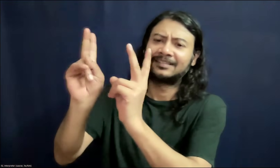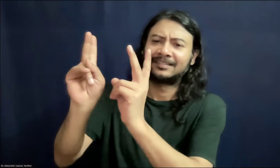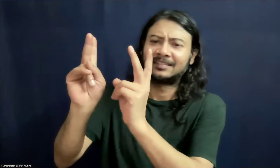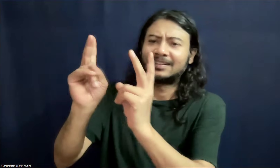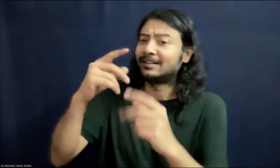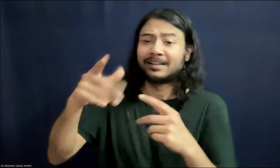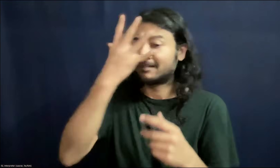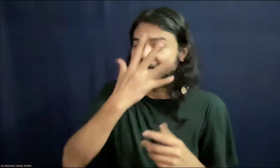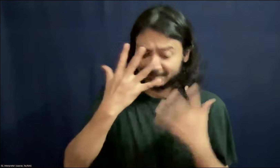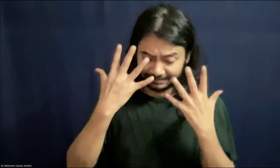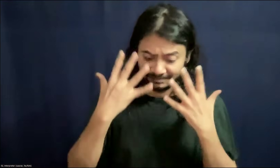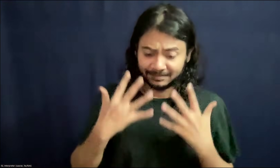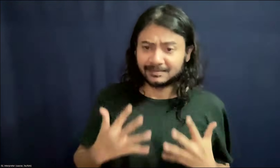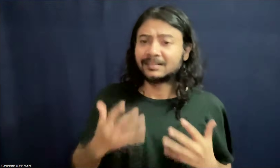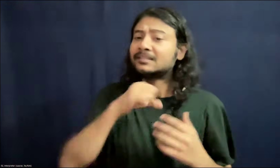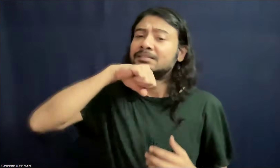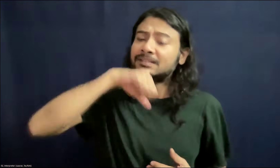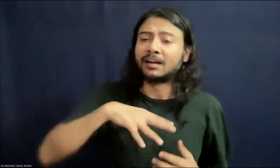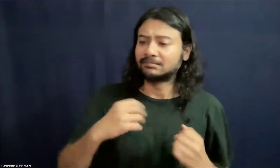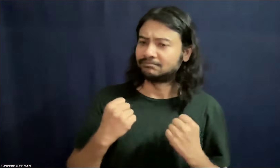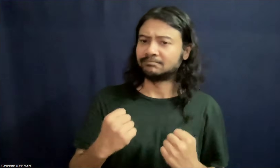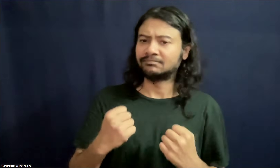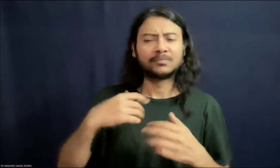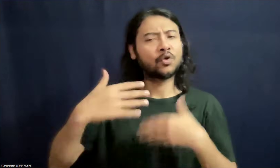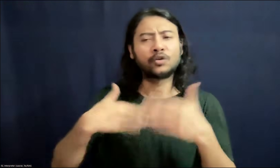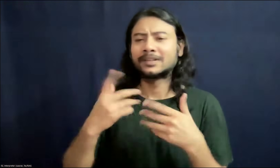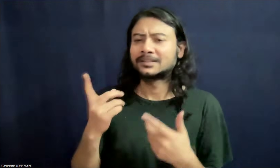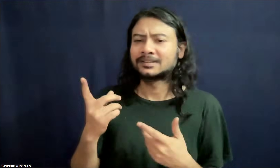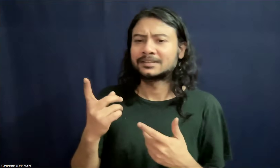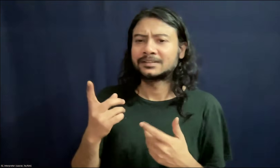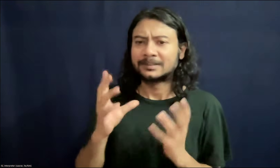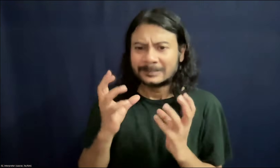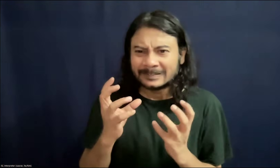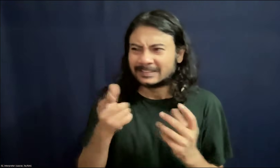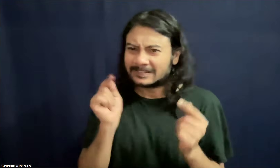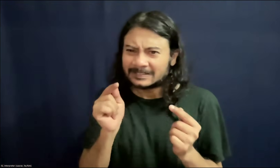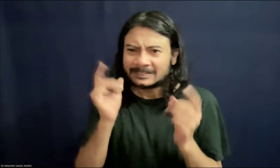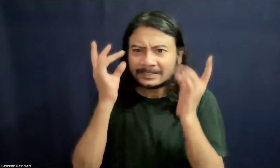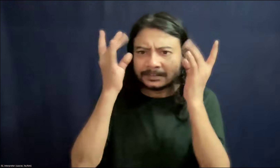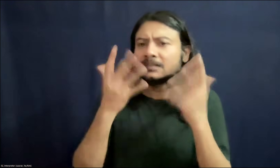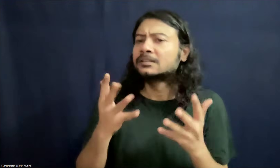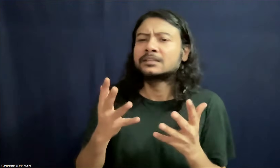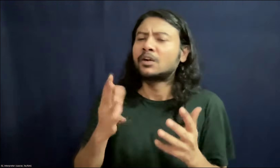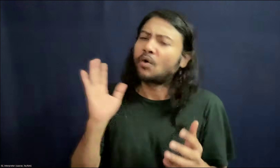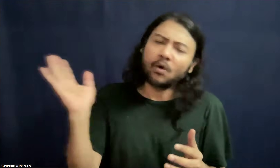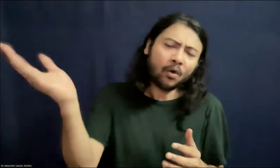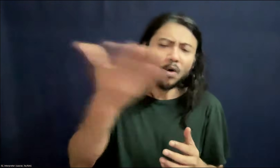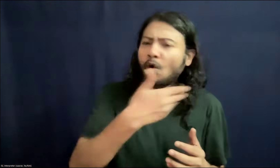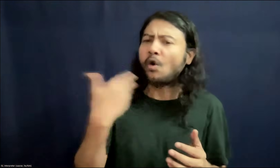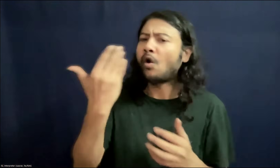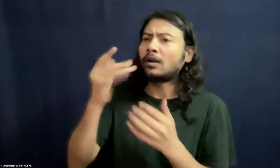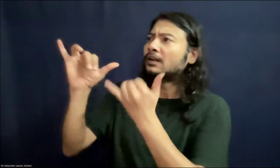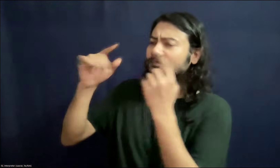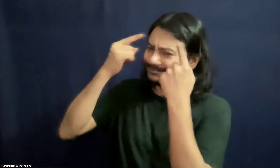young, and there is always love and service for Krishna. Everybody loves Krishna, and